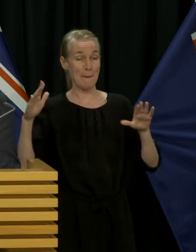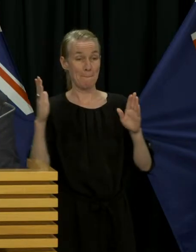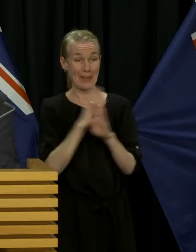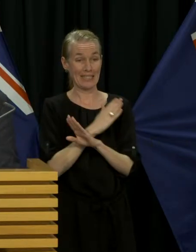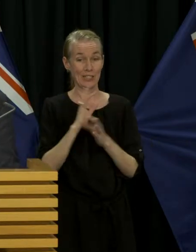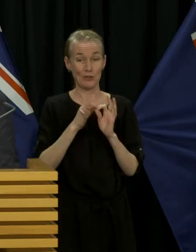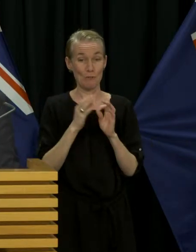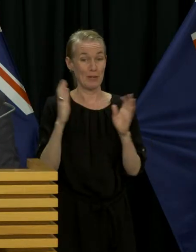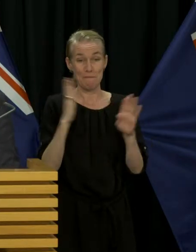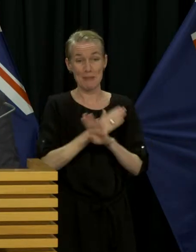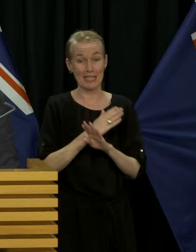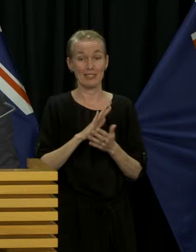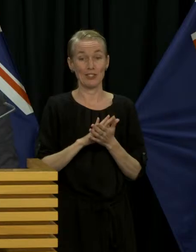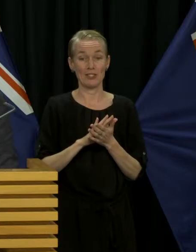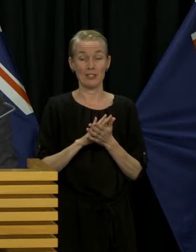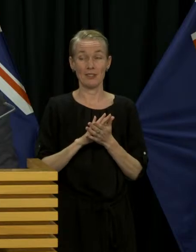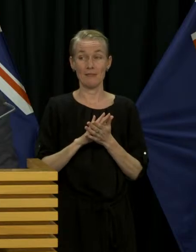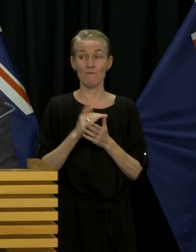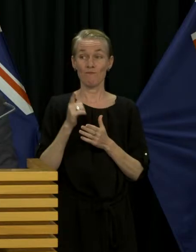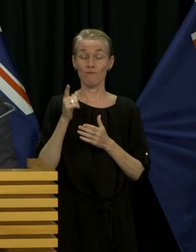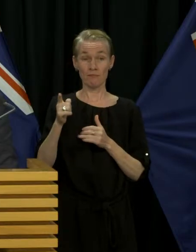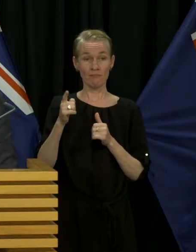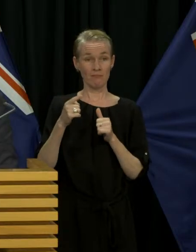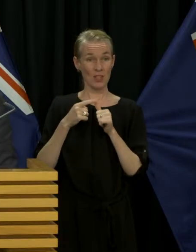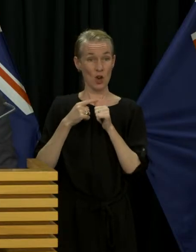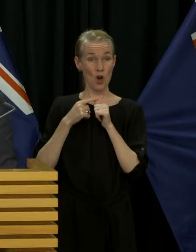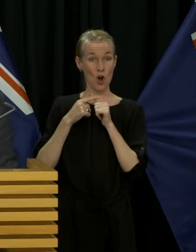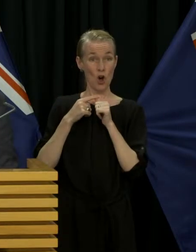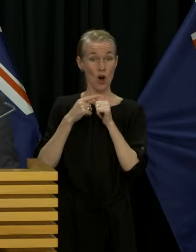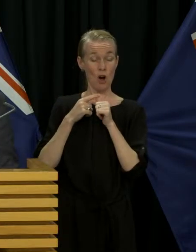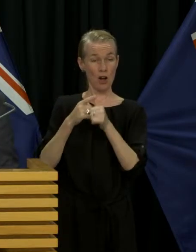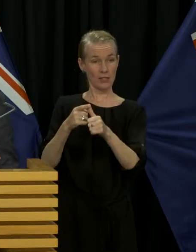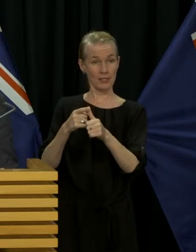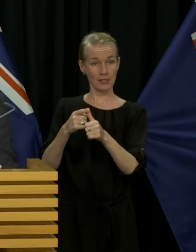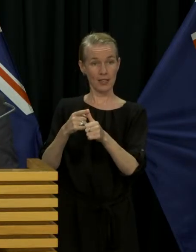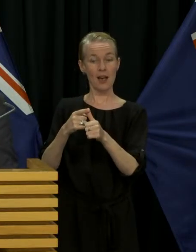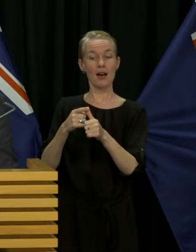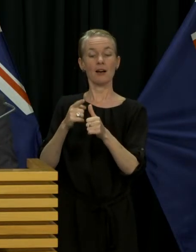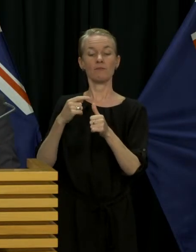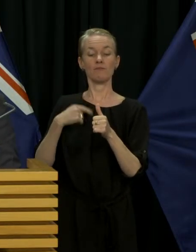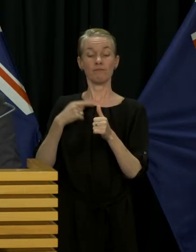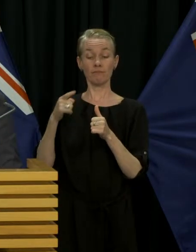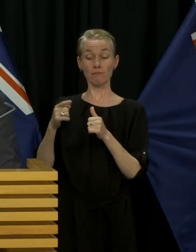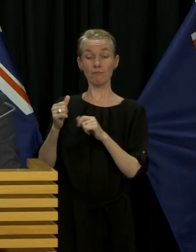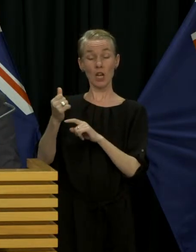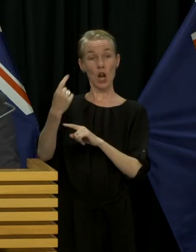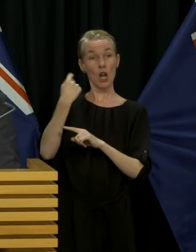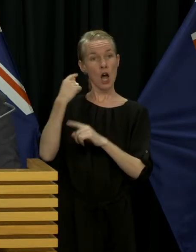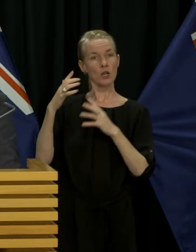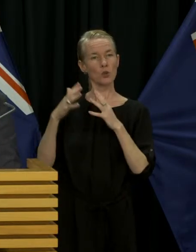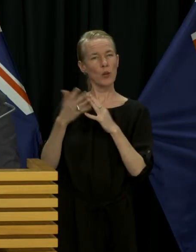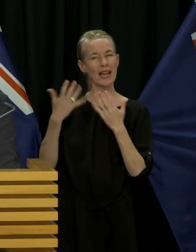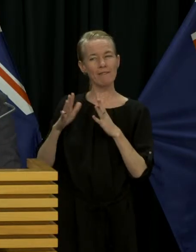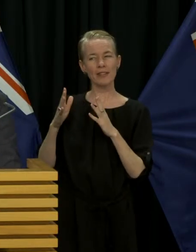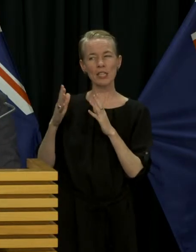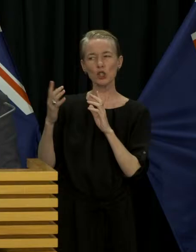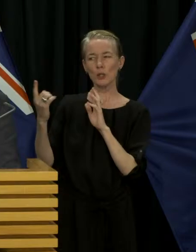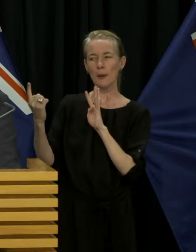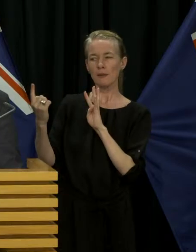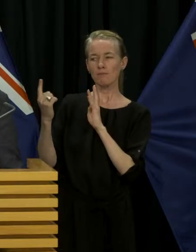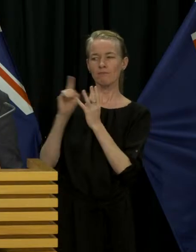with them. They've been finalising their report. Ministry of Health have also provided me with their